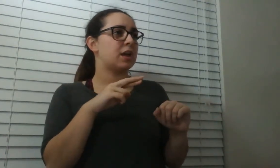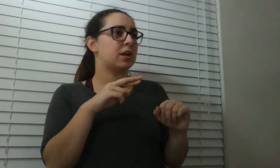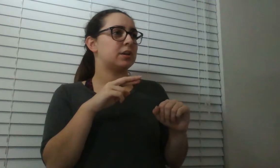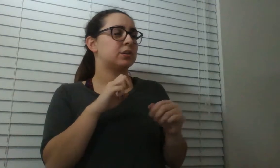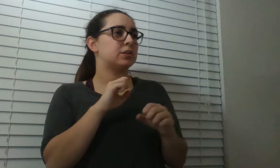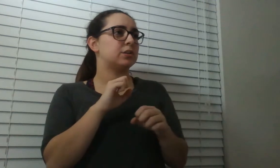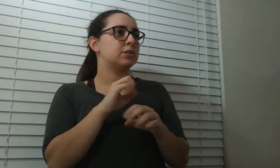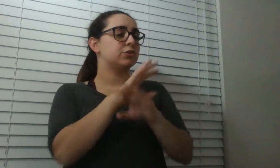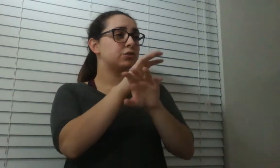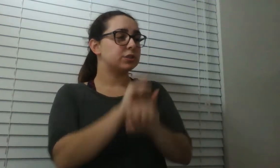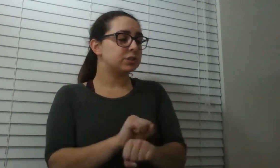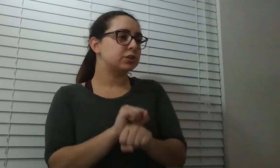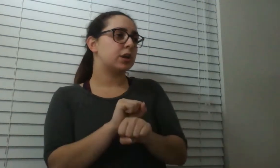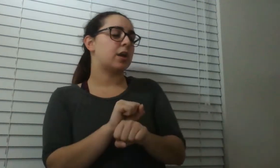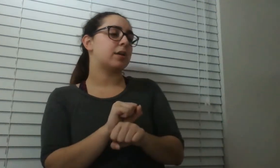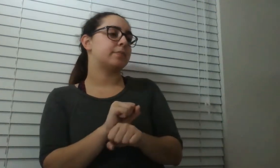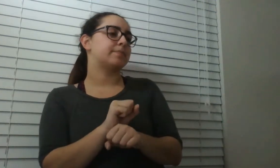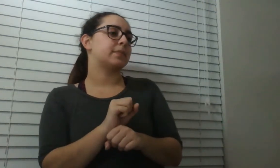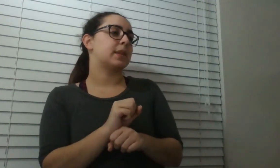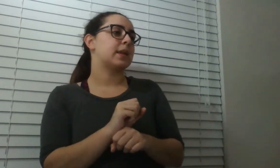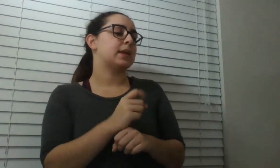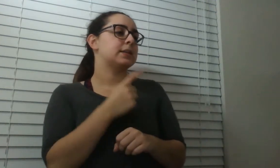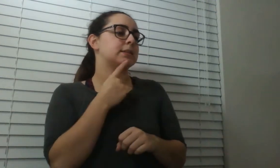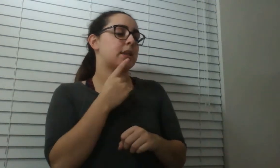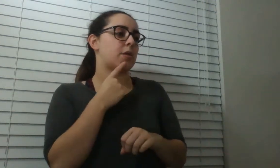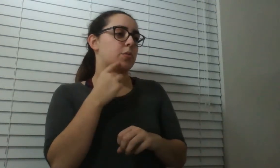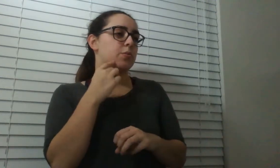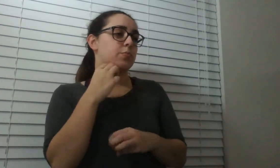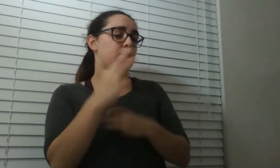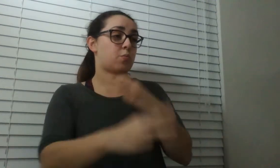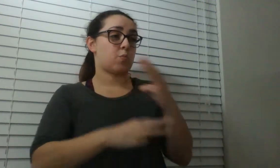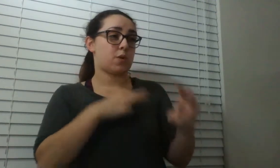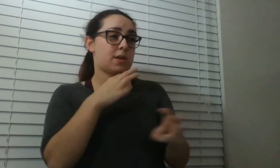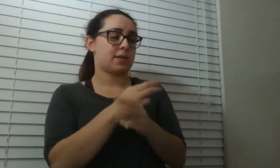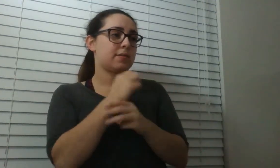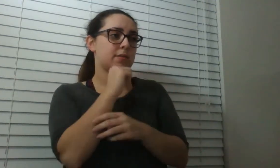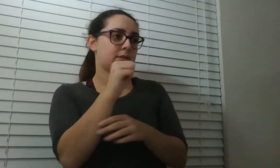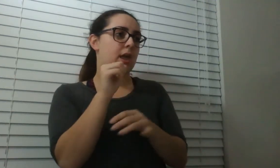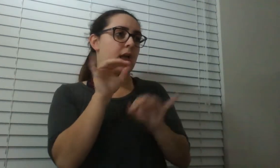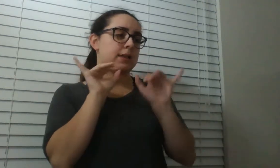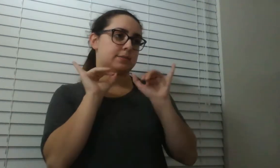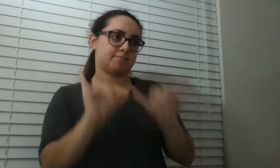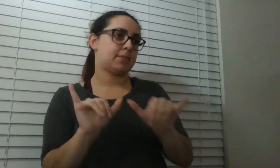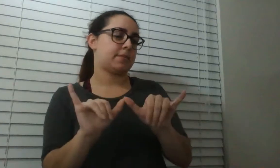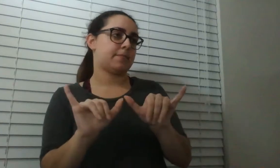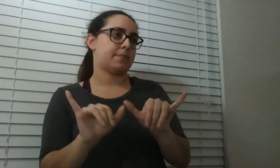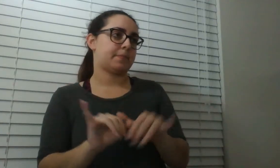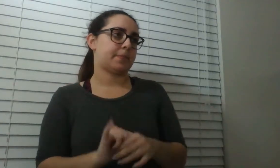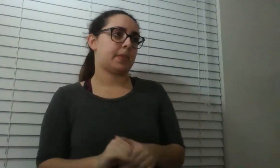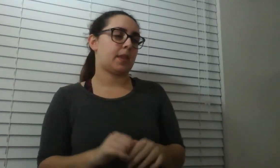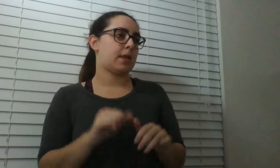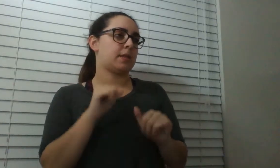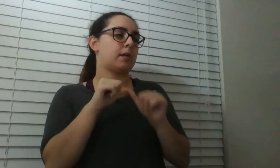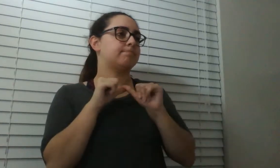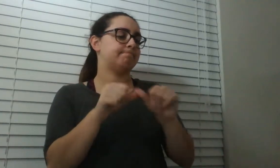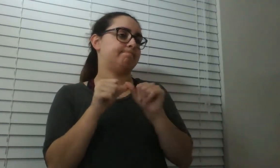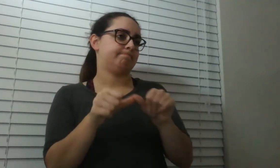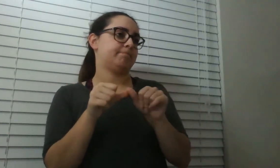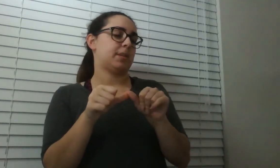is impermanent. Nothing in it stays the same. We don't stay the same. Our bodies don't stay the same. The people that we love and the things we love don't stay the same.